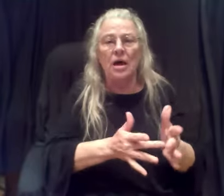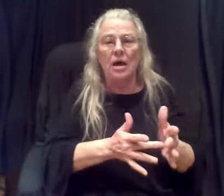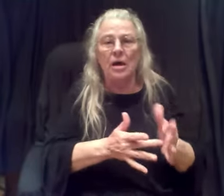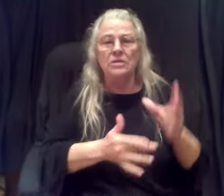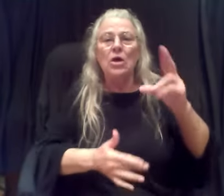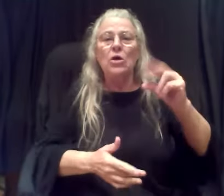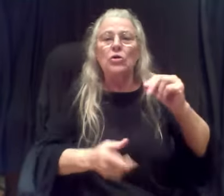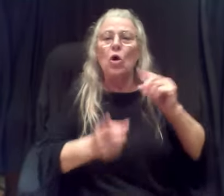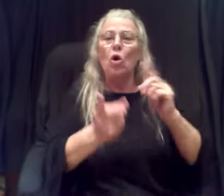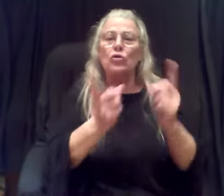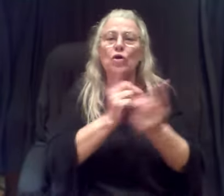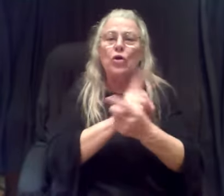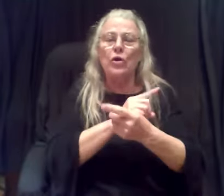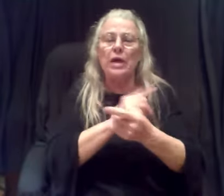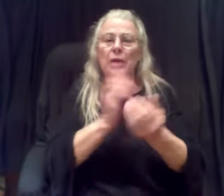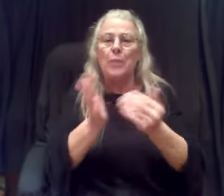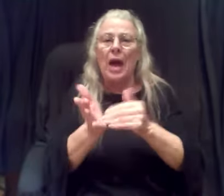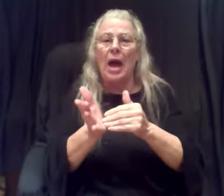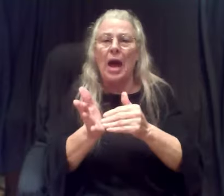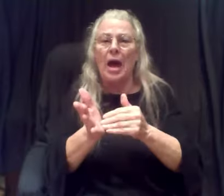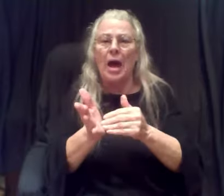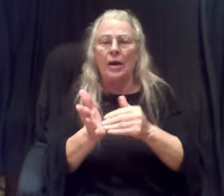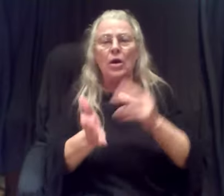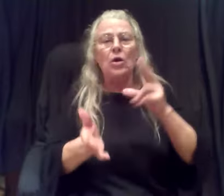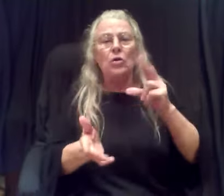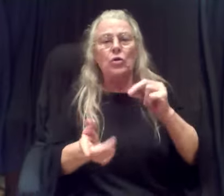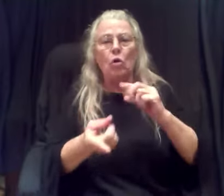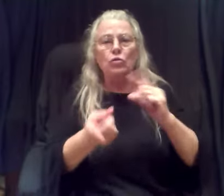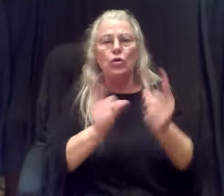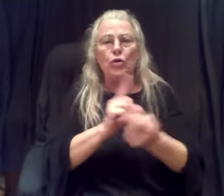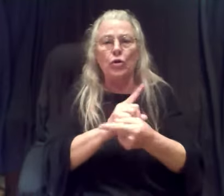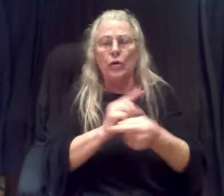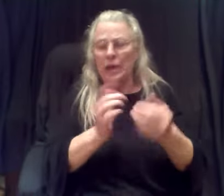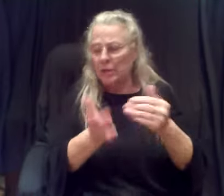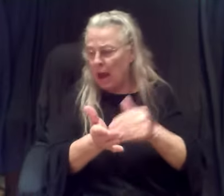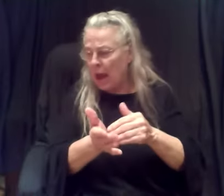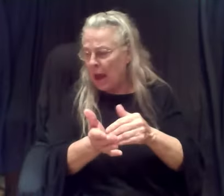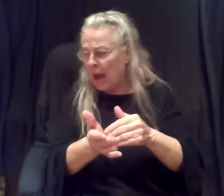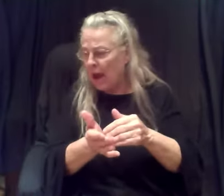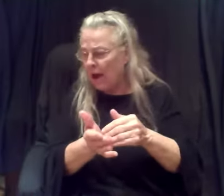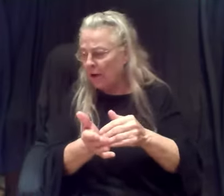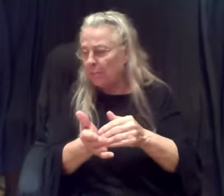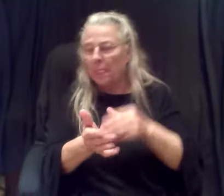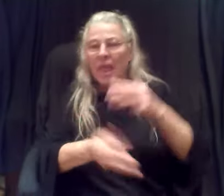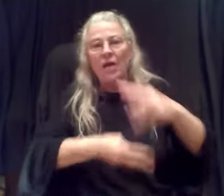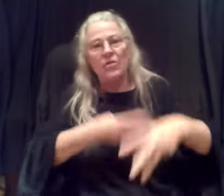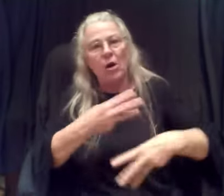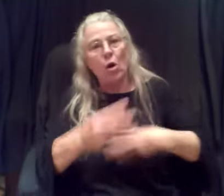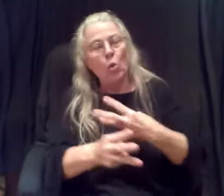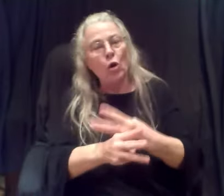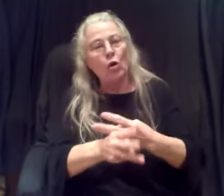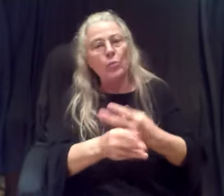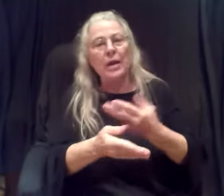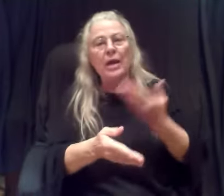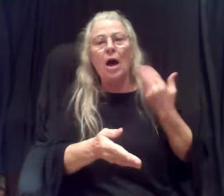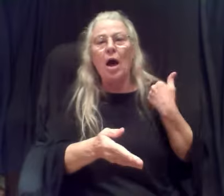Jesus. No turning back, no turning back. The world